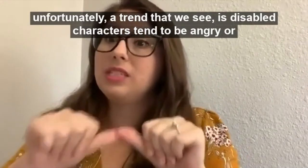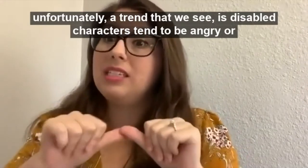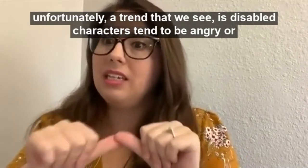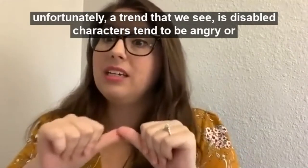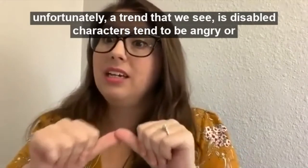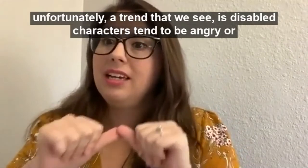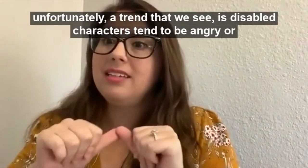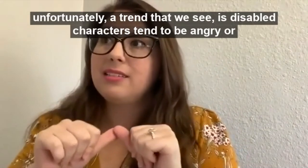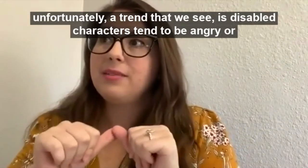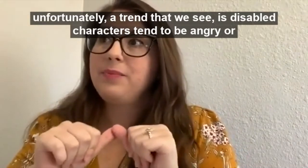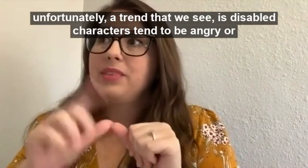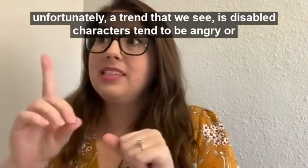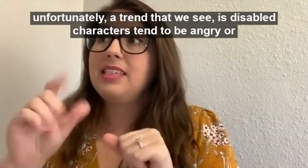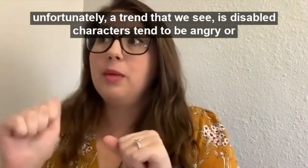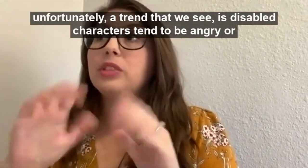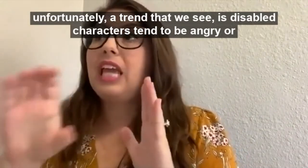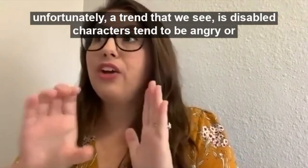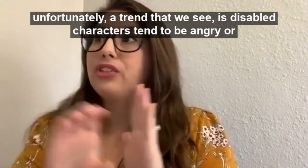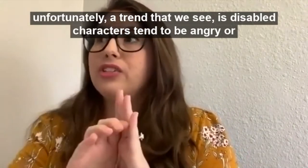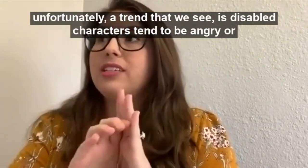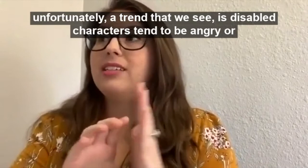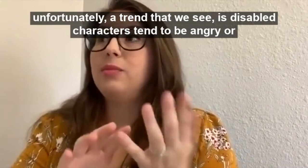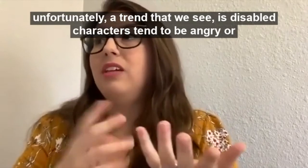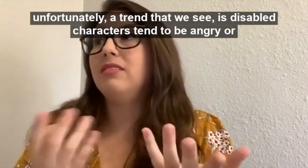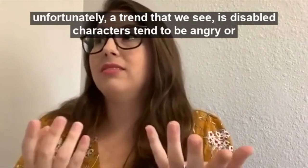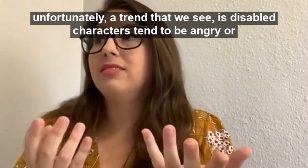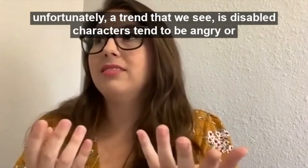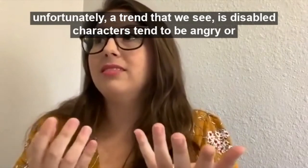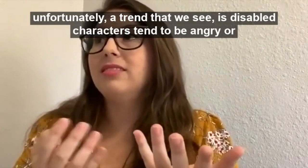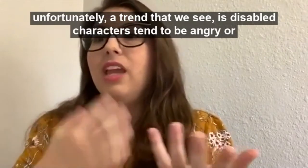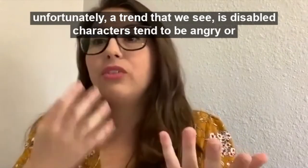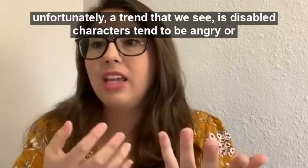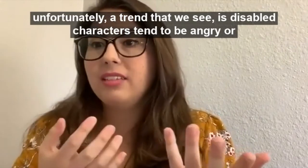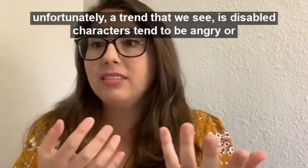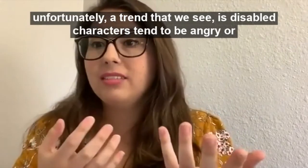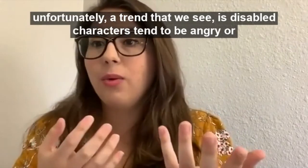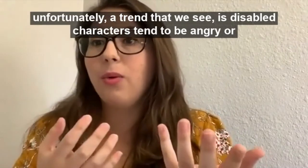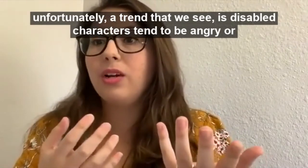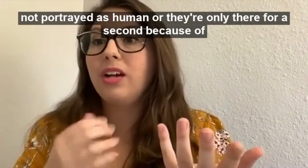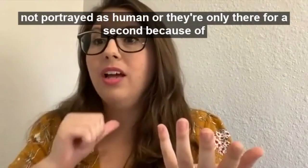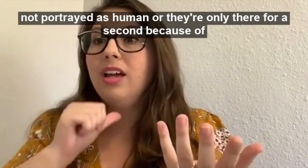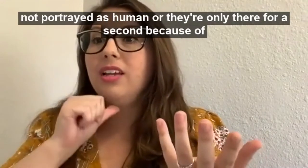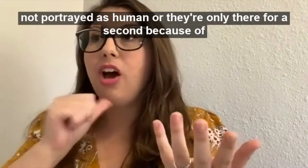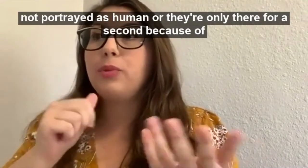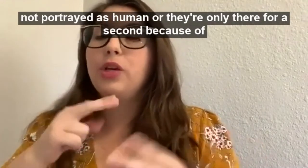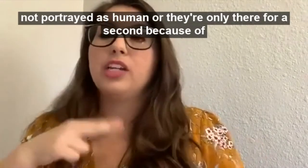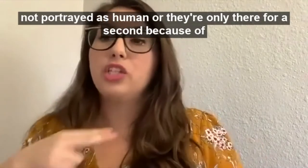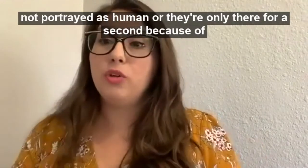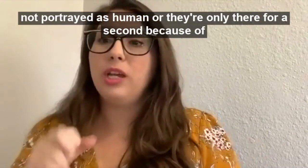see is disabled characters tend to be angry or not portrayed as human,